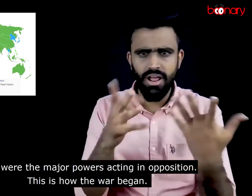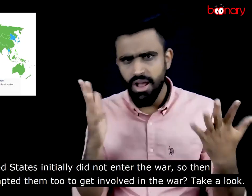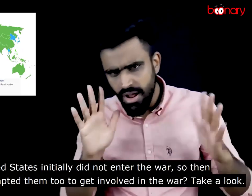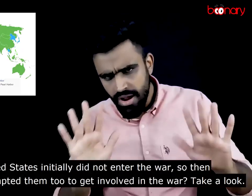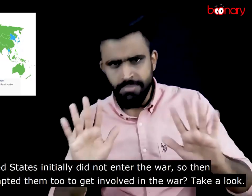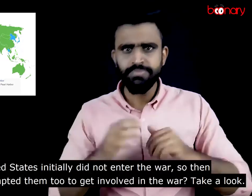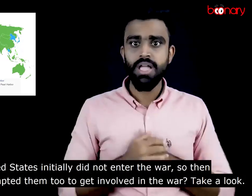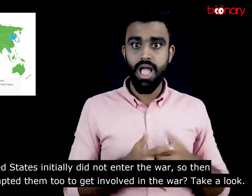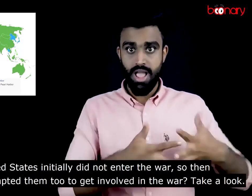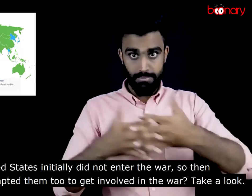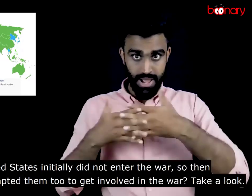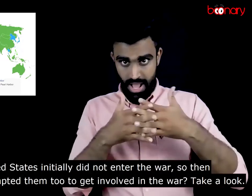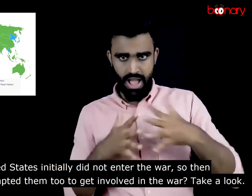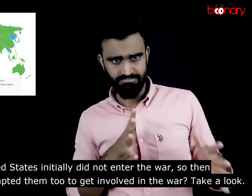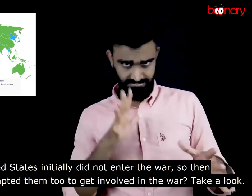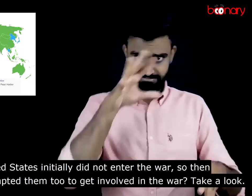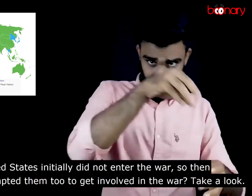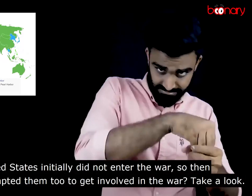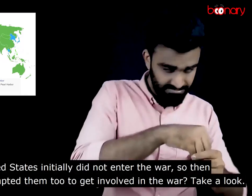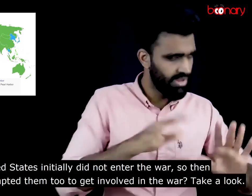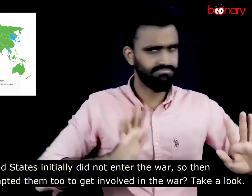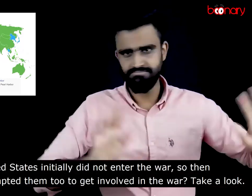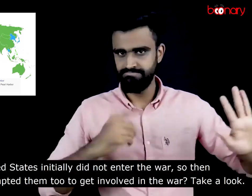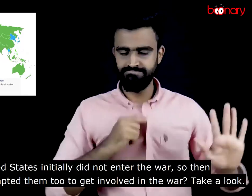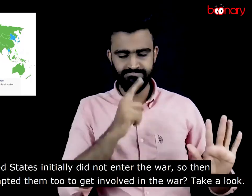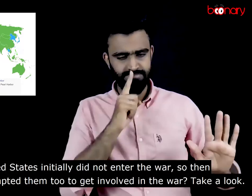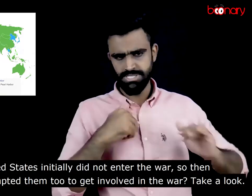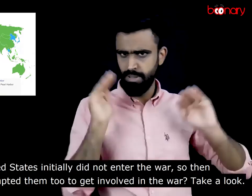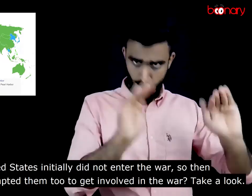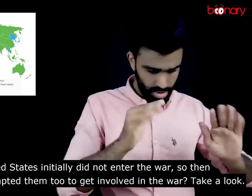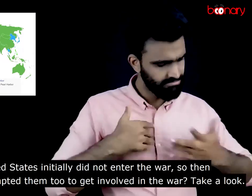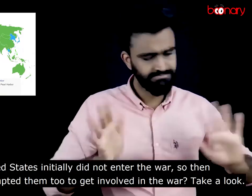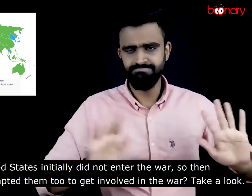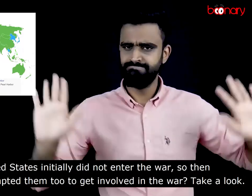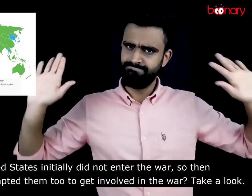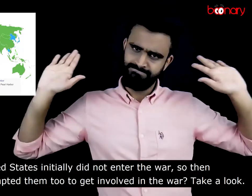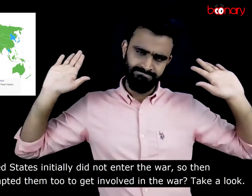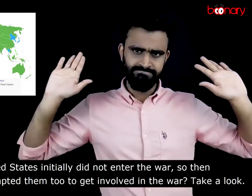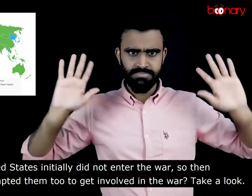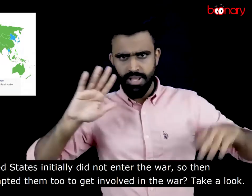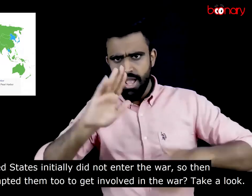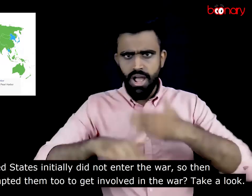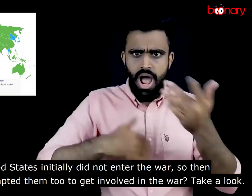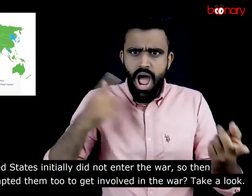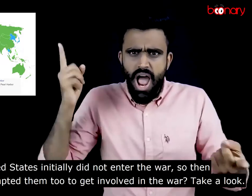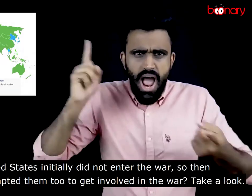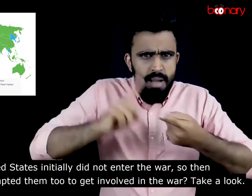The United States initially did not enter the war. So then, what prompted them